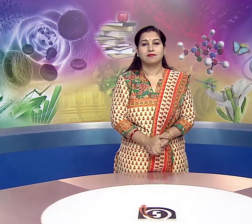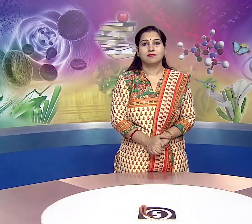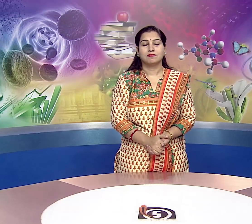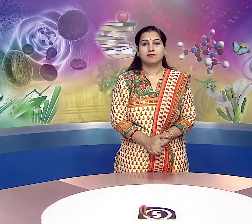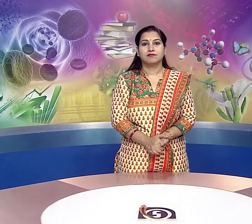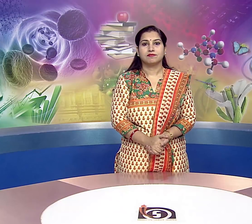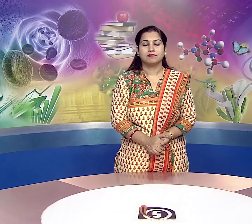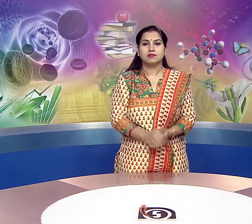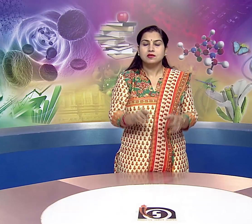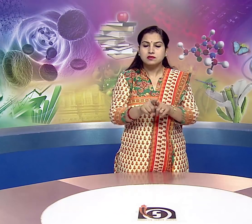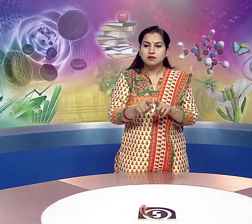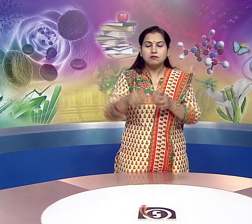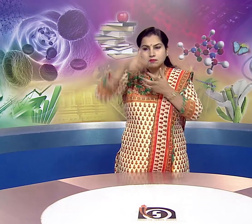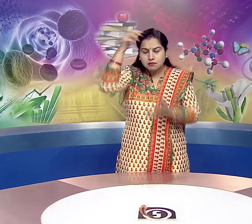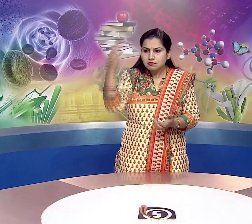And instead of facing him,